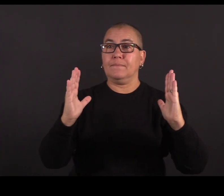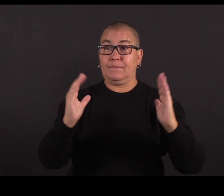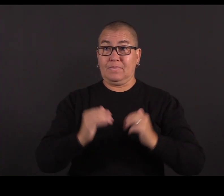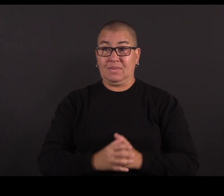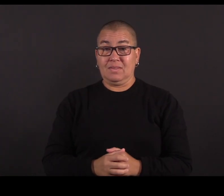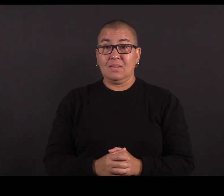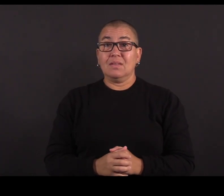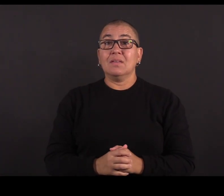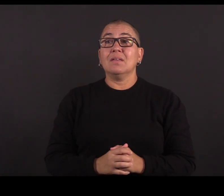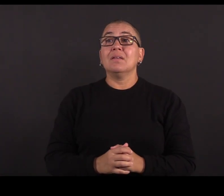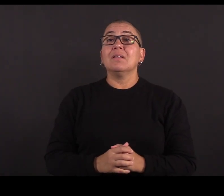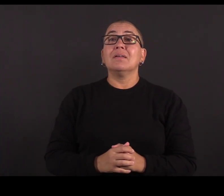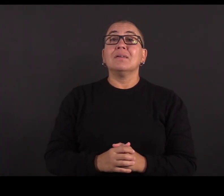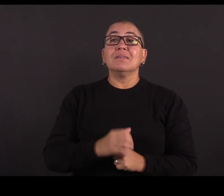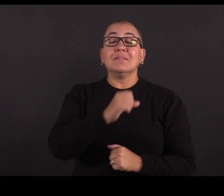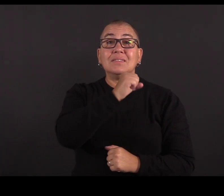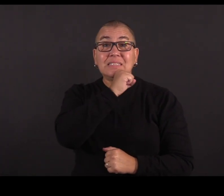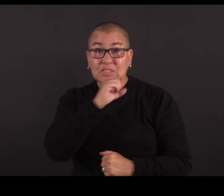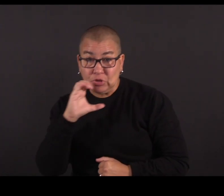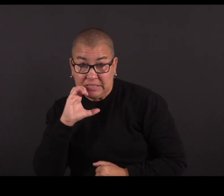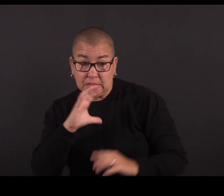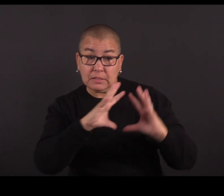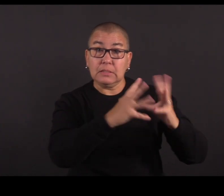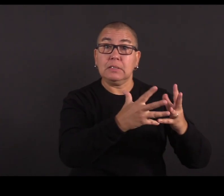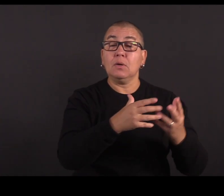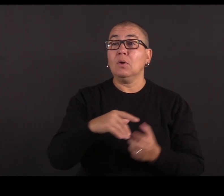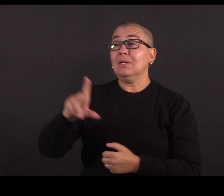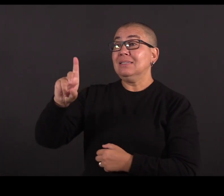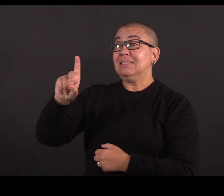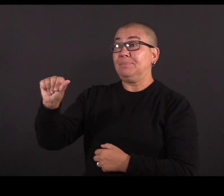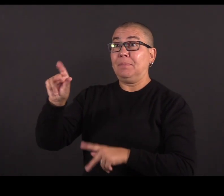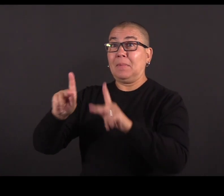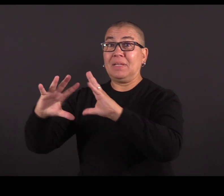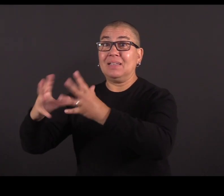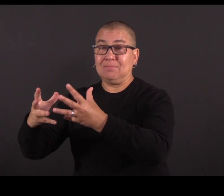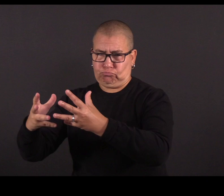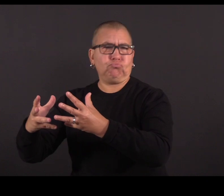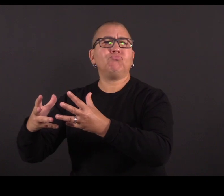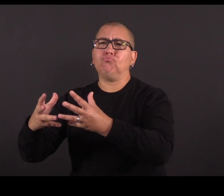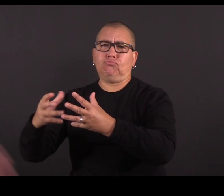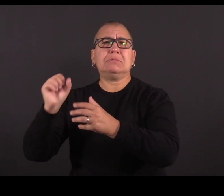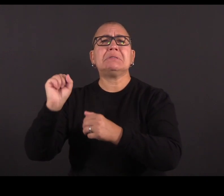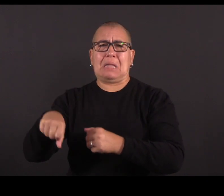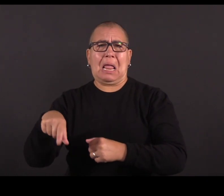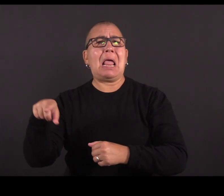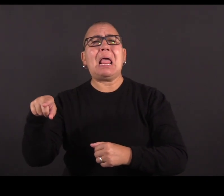living with disabilities can often apply outside of that window.